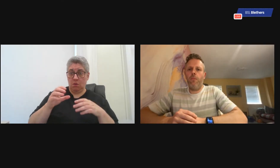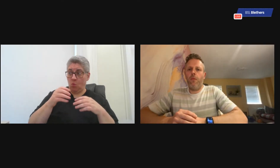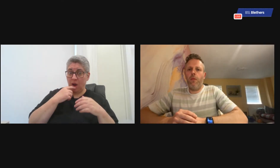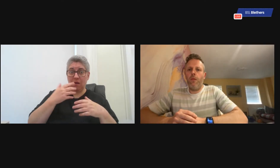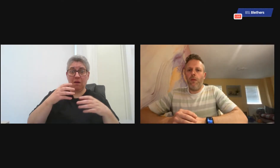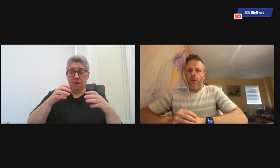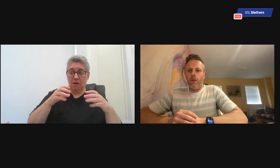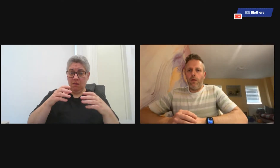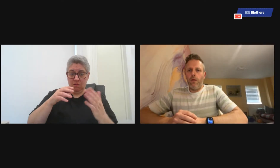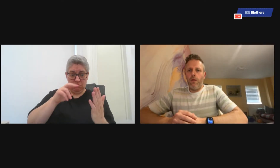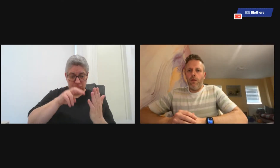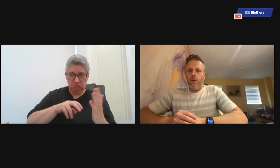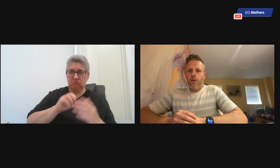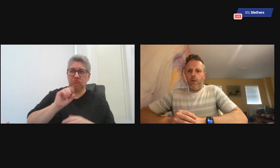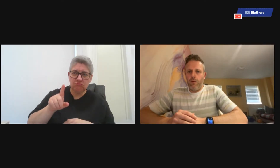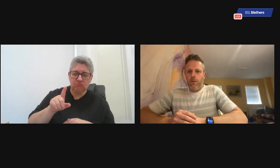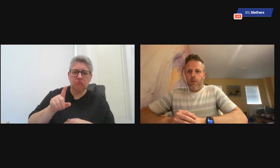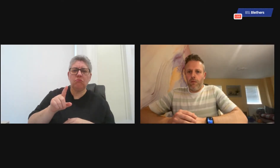children.